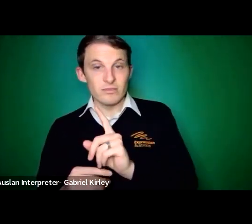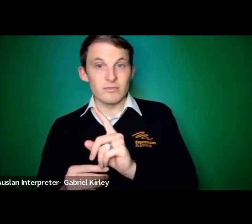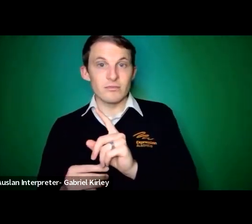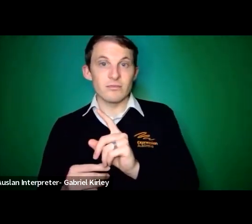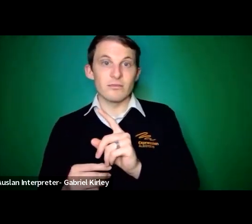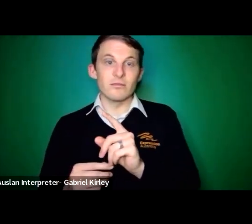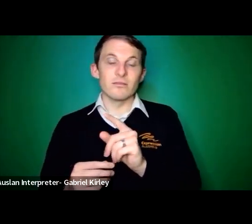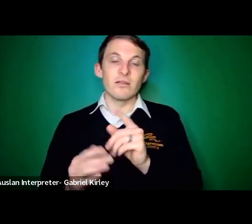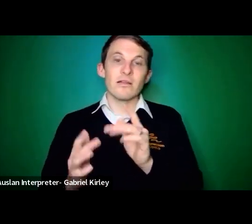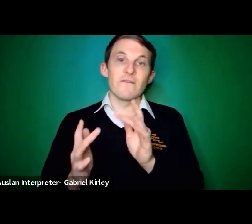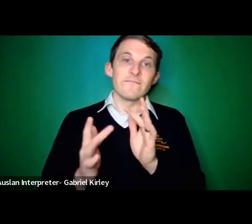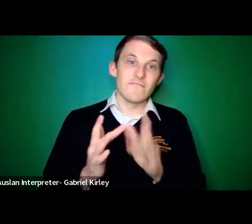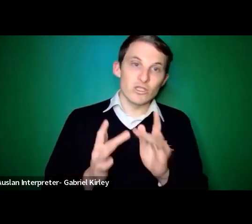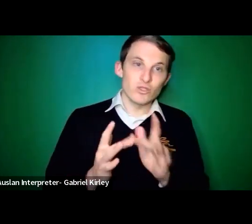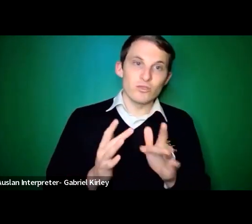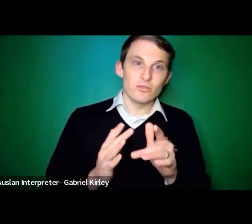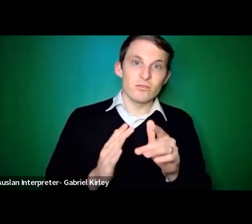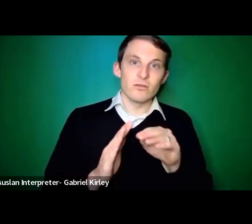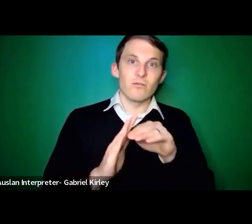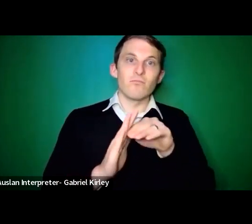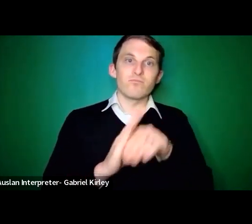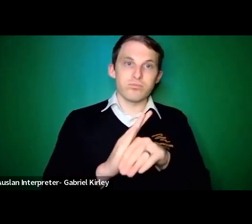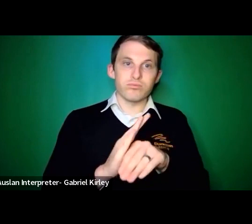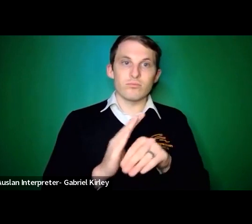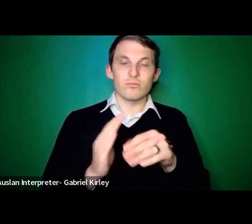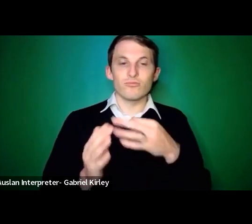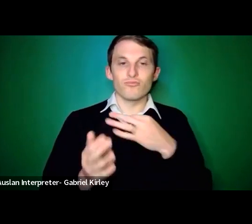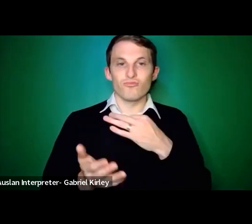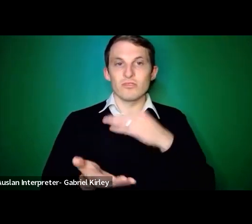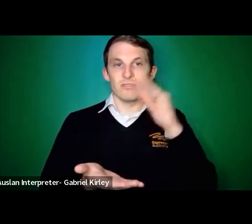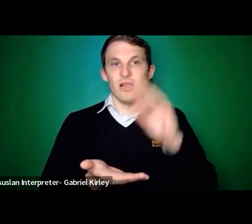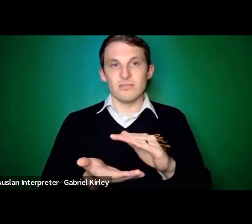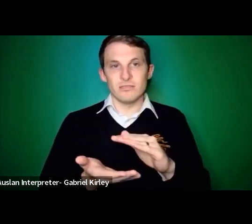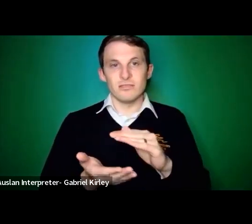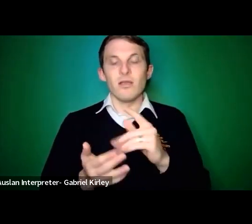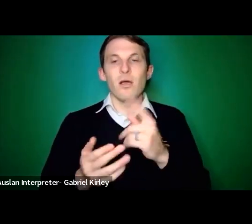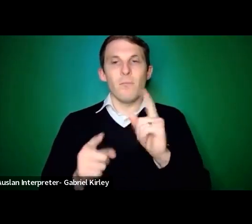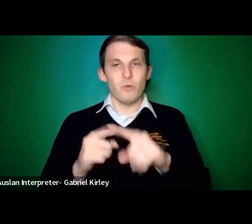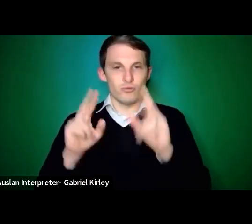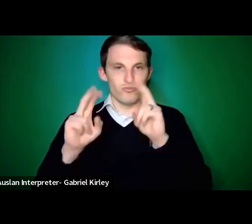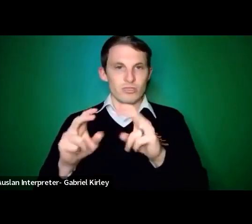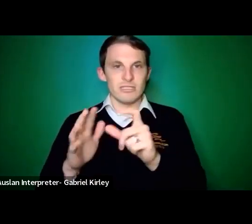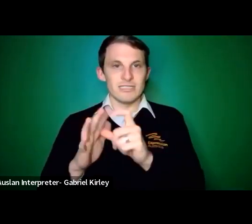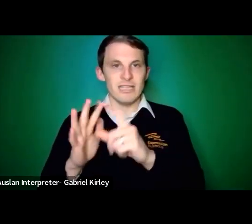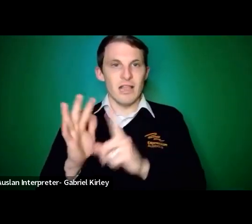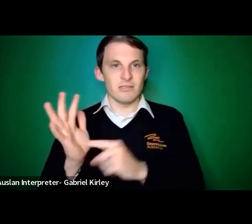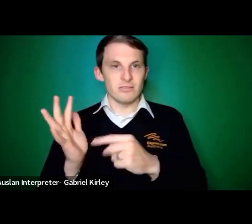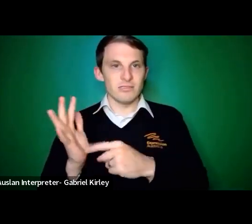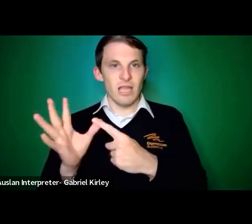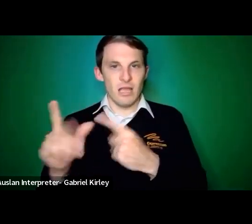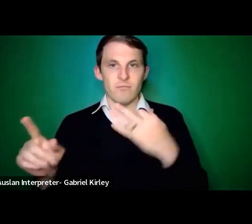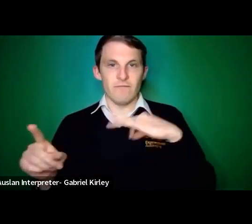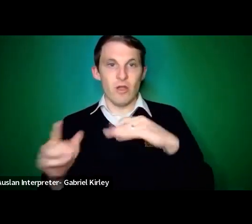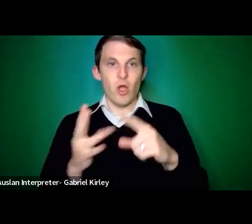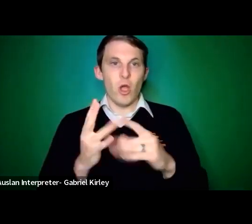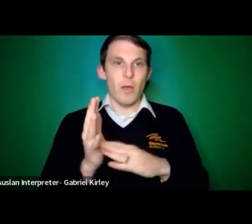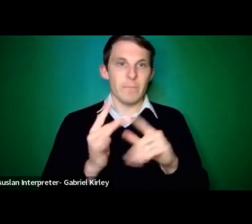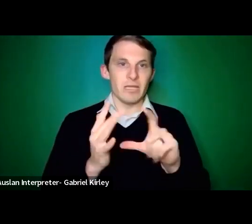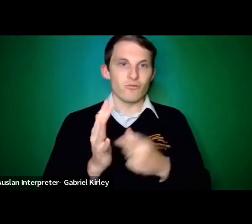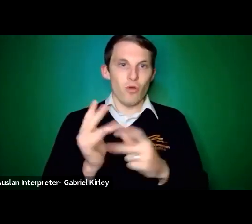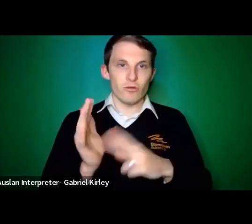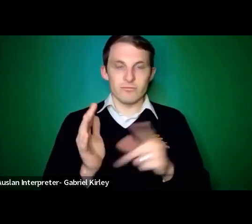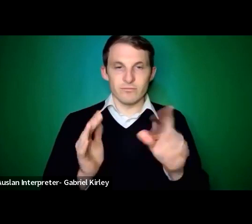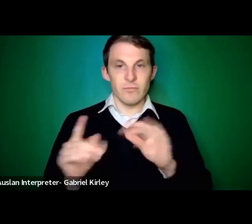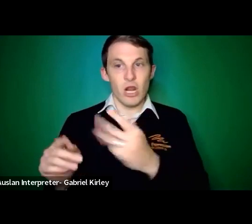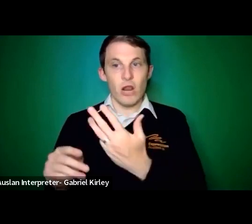incidence of infection, and this data was based mostly on Delta infection. We're still to see what will happen with Omicron, but by about 90% it